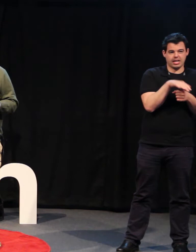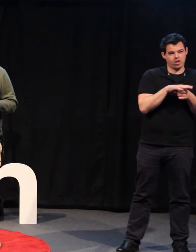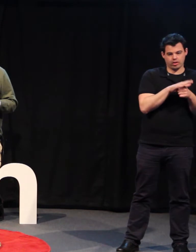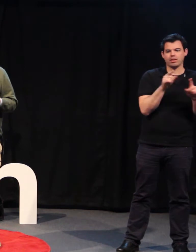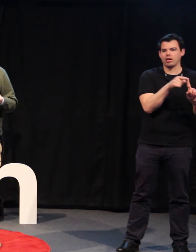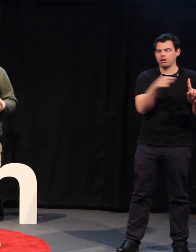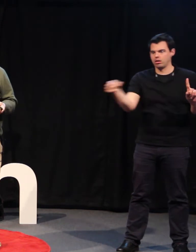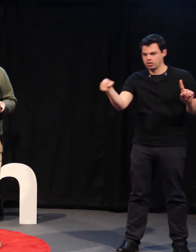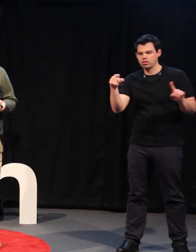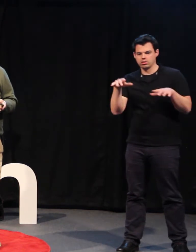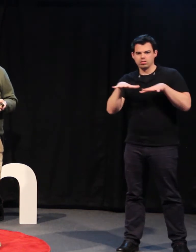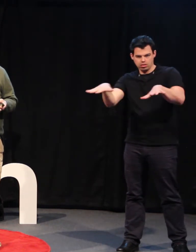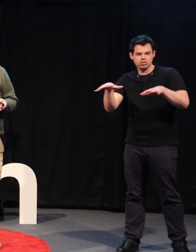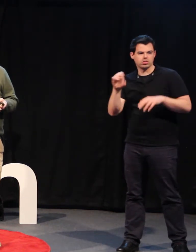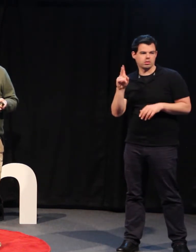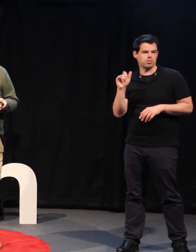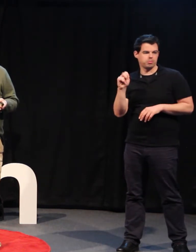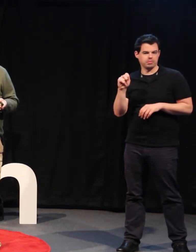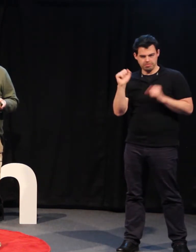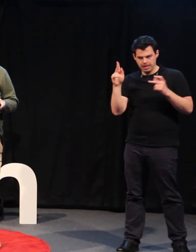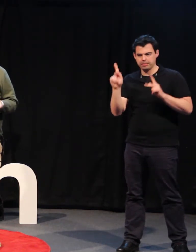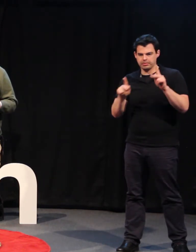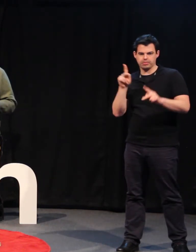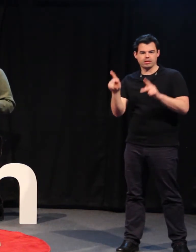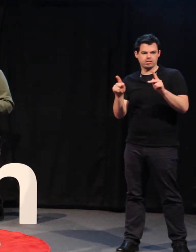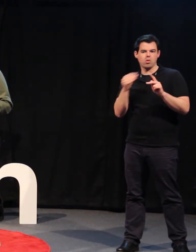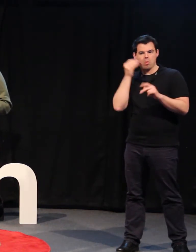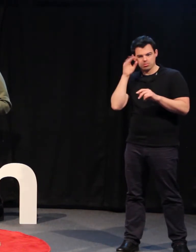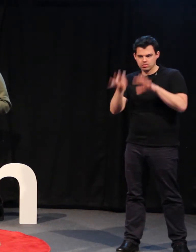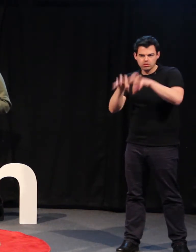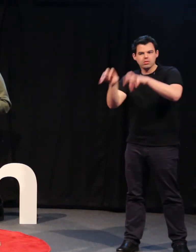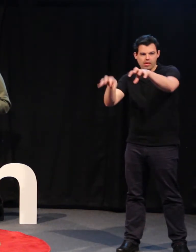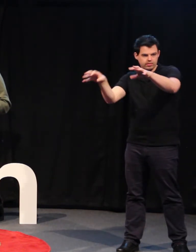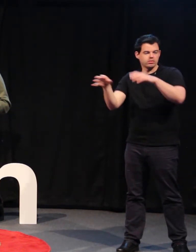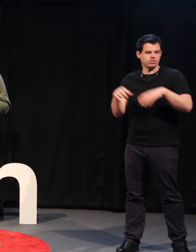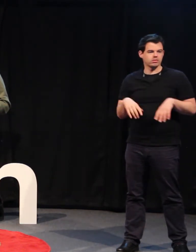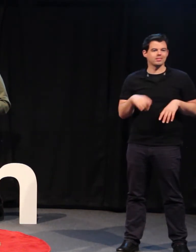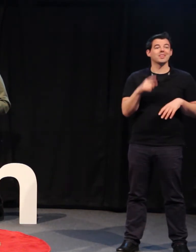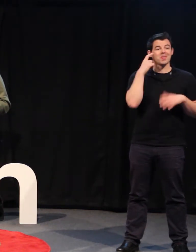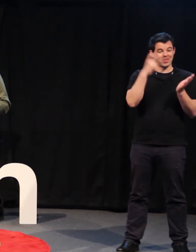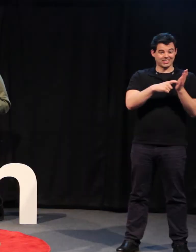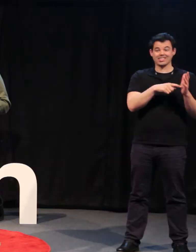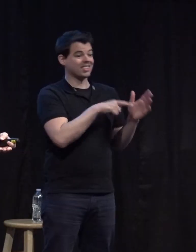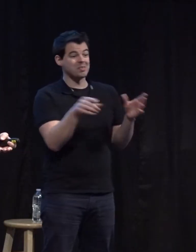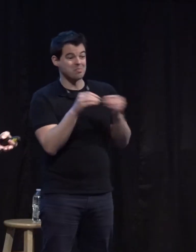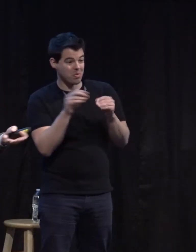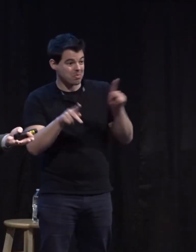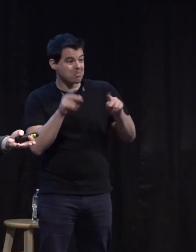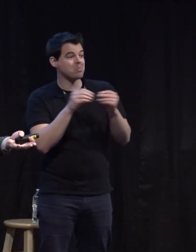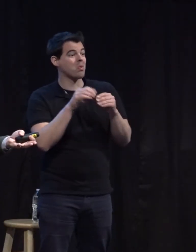around these places that's suburban, the more intersects we see.